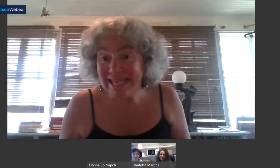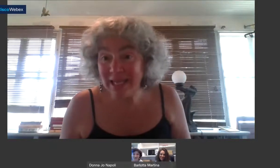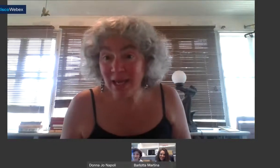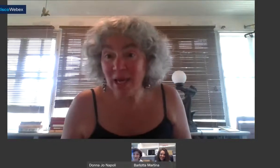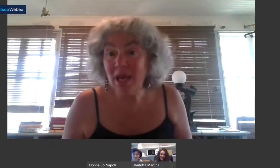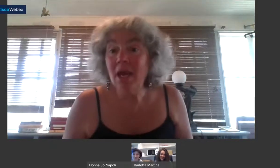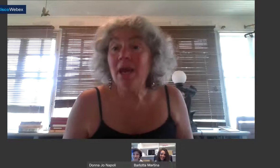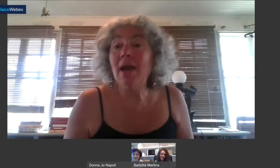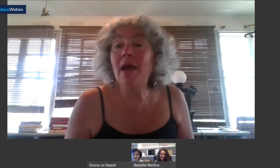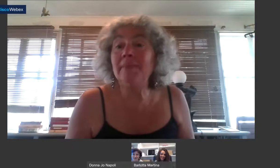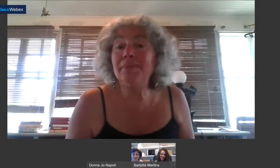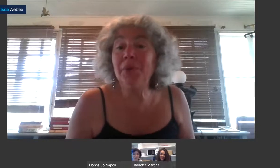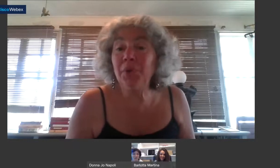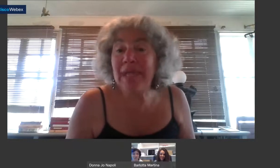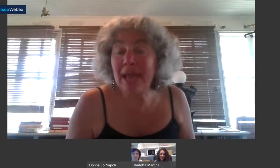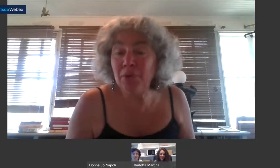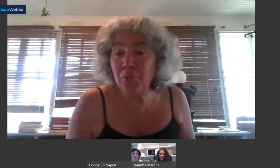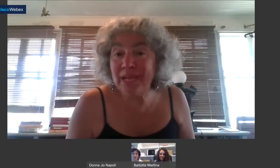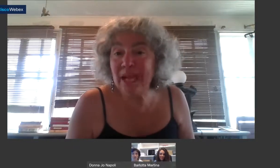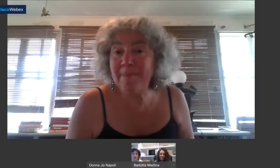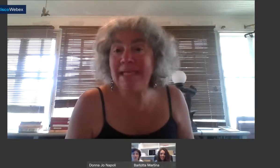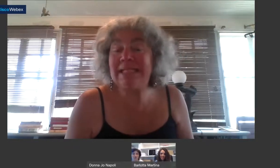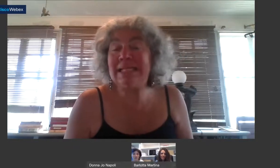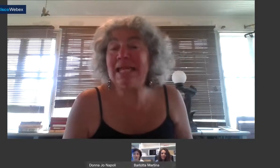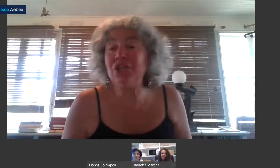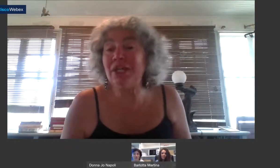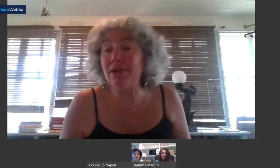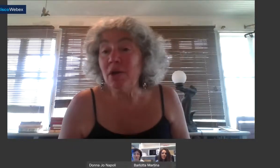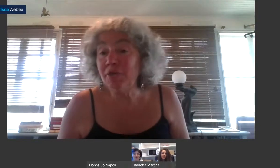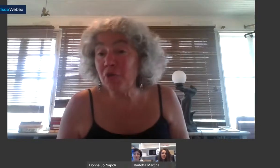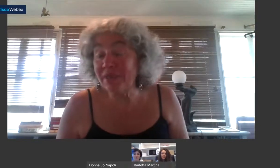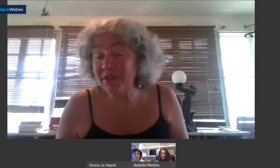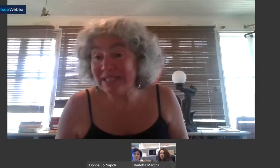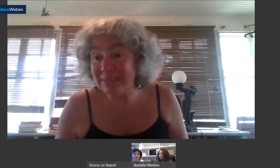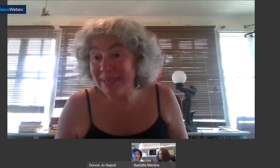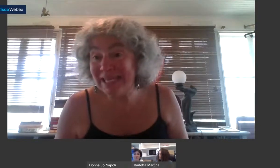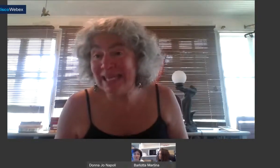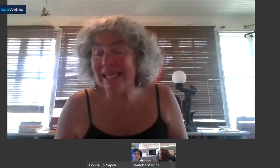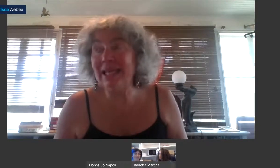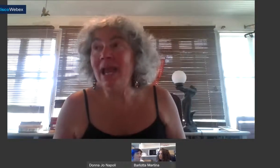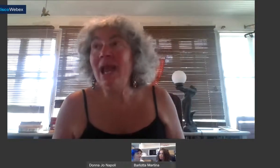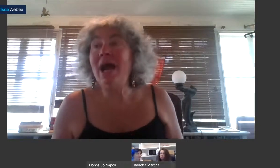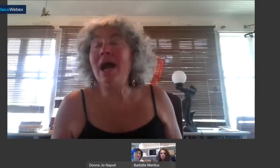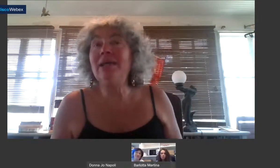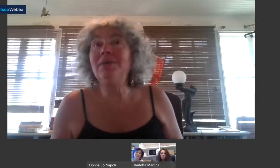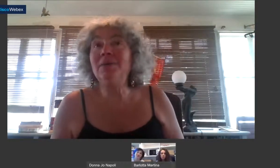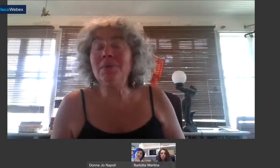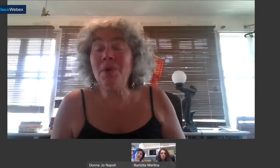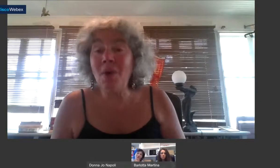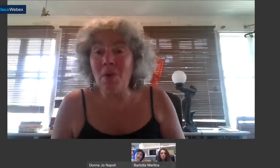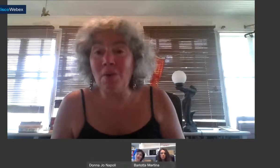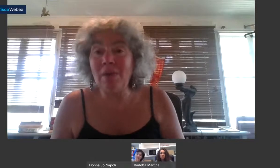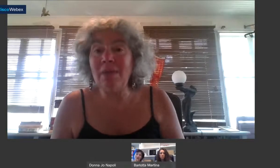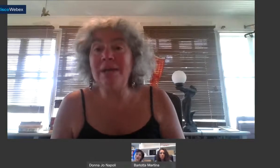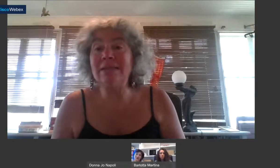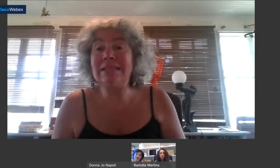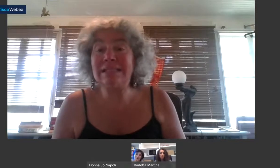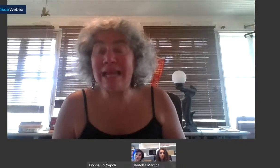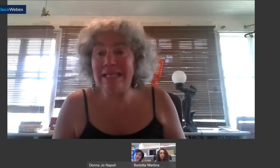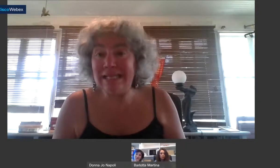speak, who get rehabilitation for their speaking. I don't know about signing